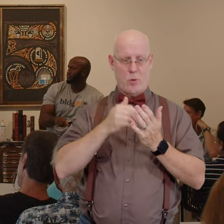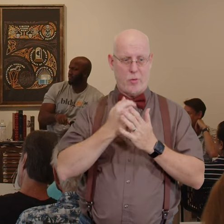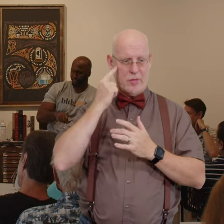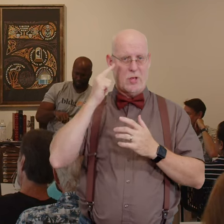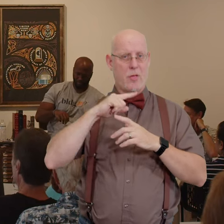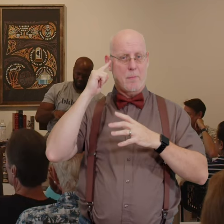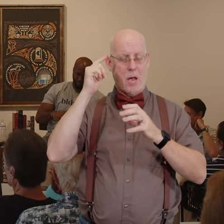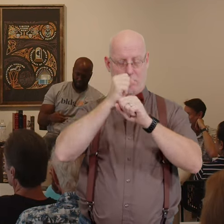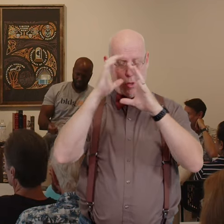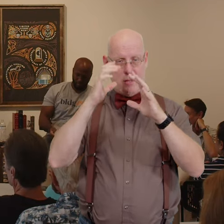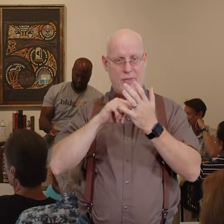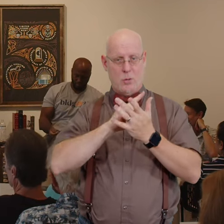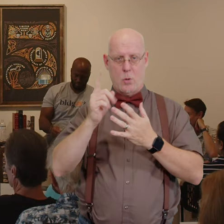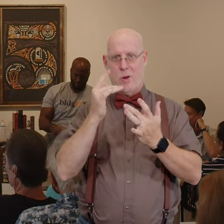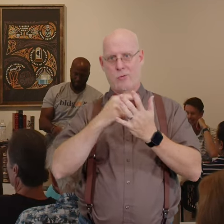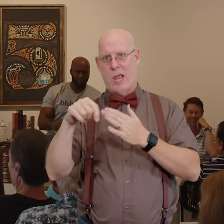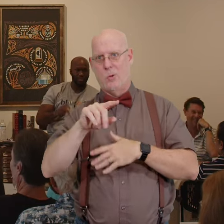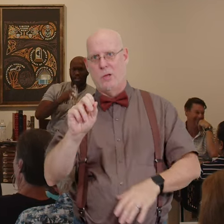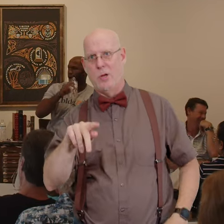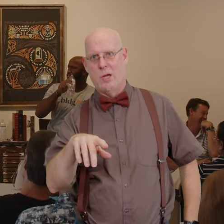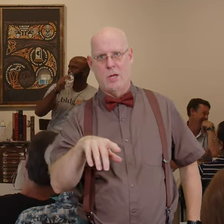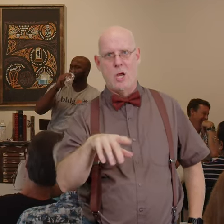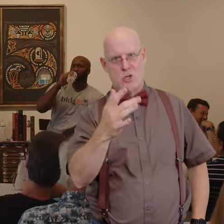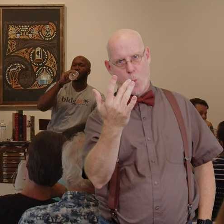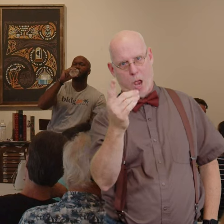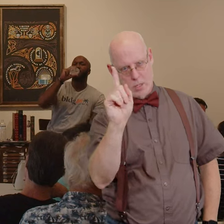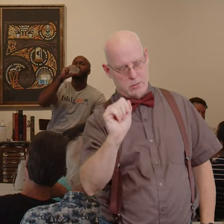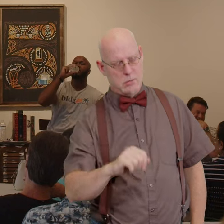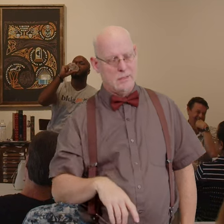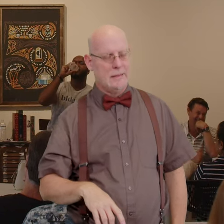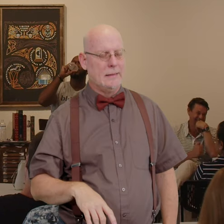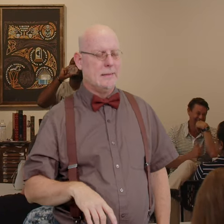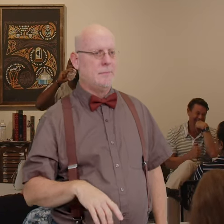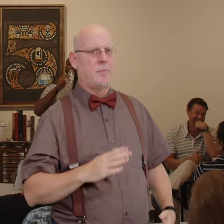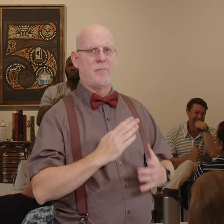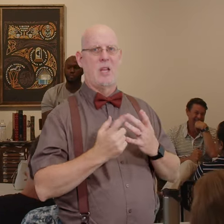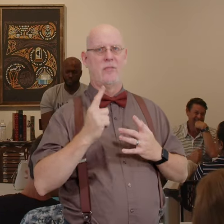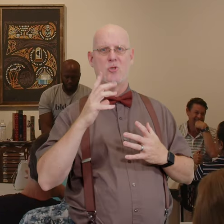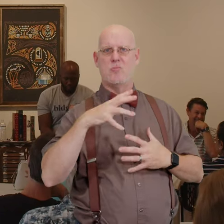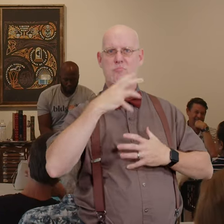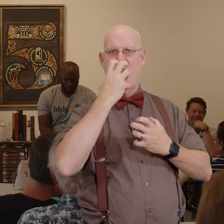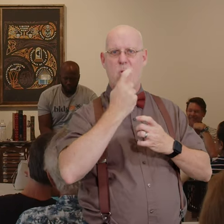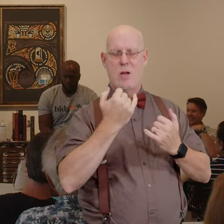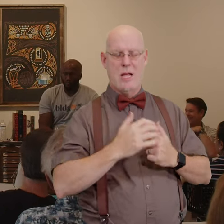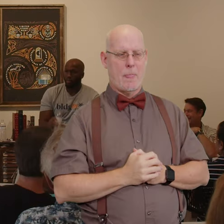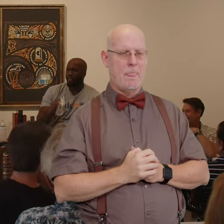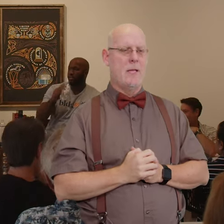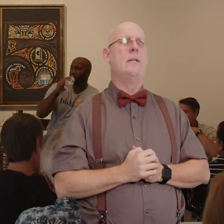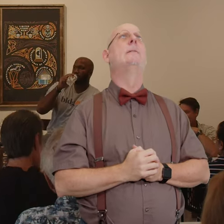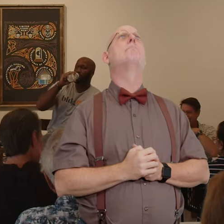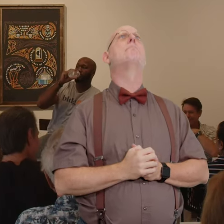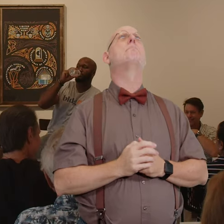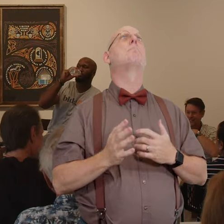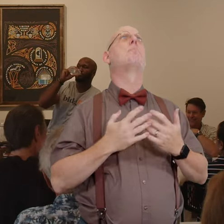newer to this and you thought your mind was blown this week, just wait till next week. Okay? Just wait. All right? And some of you are so mad right now,